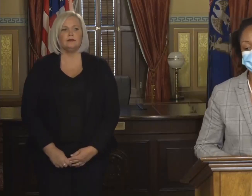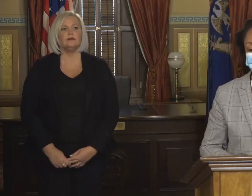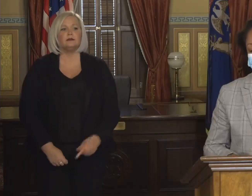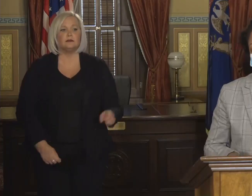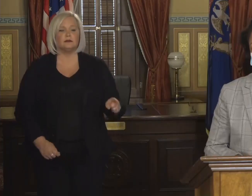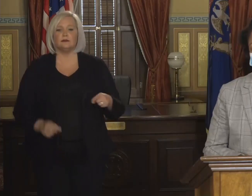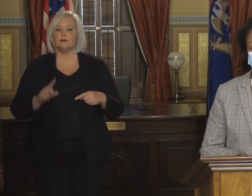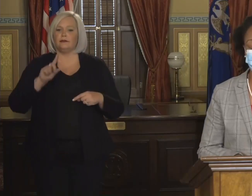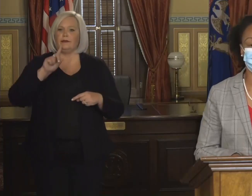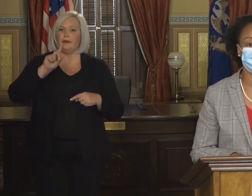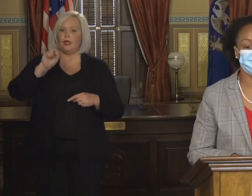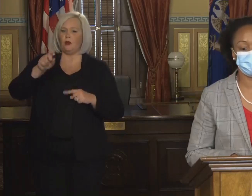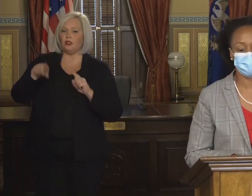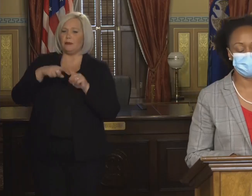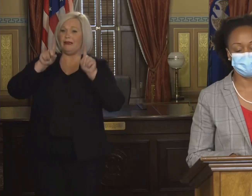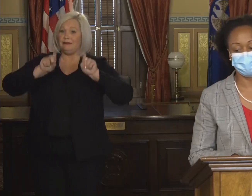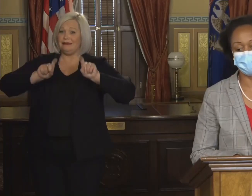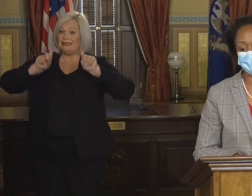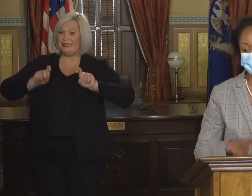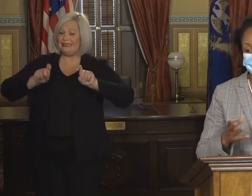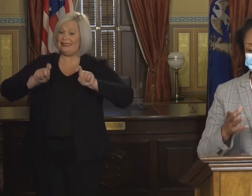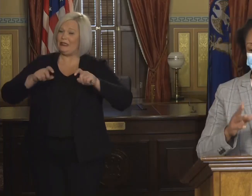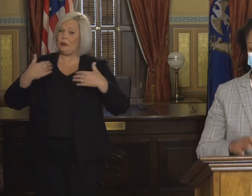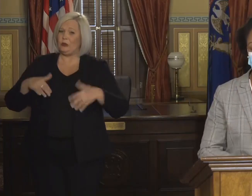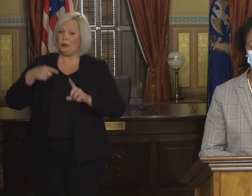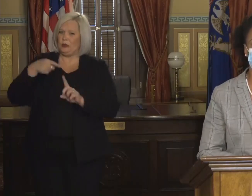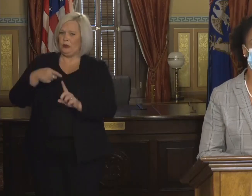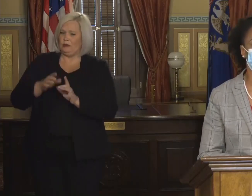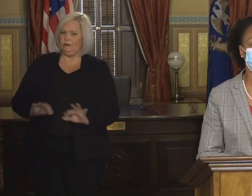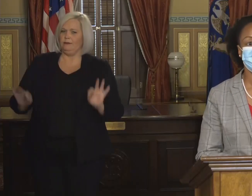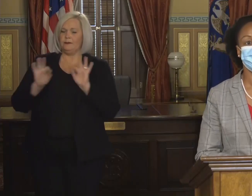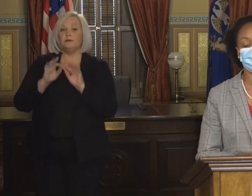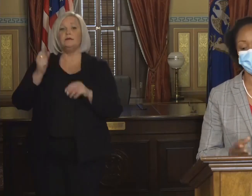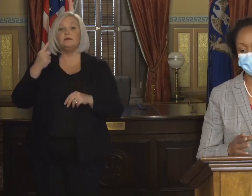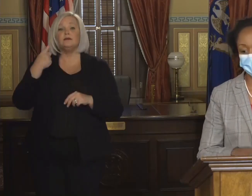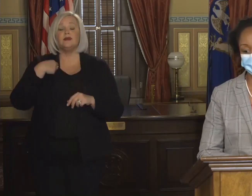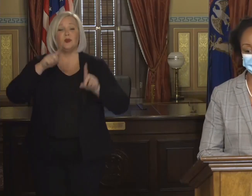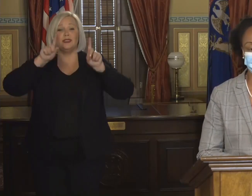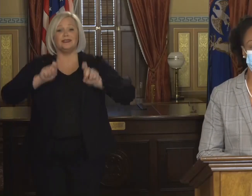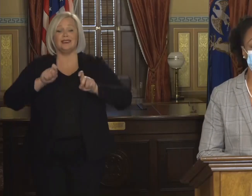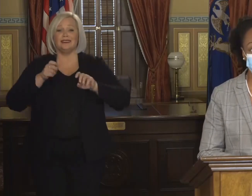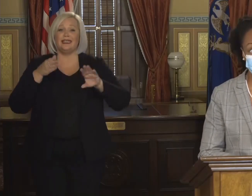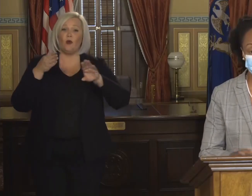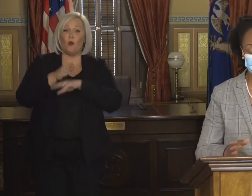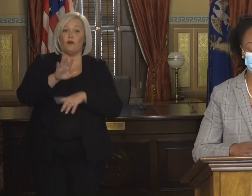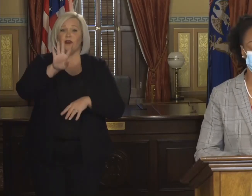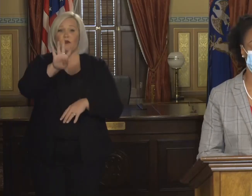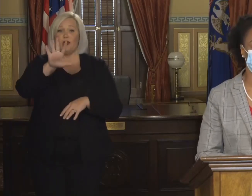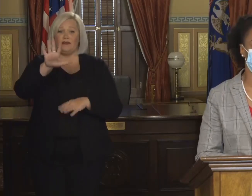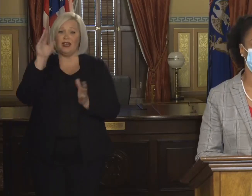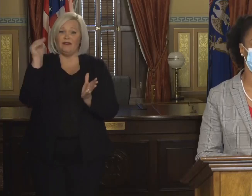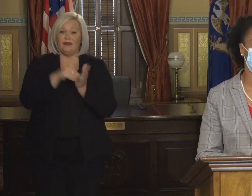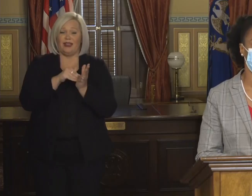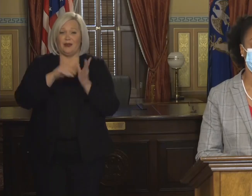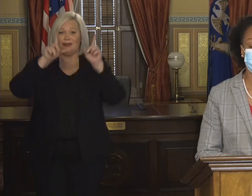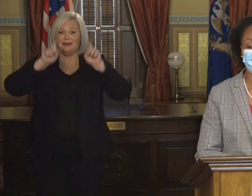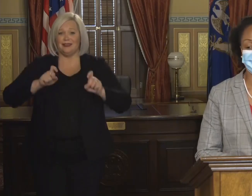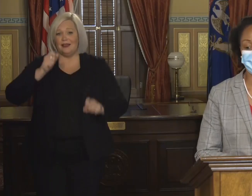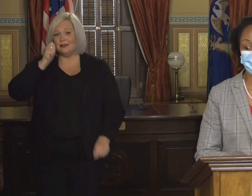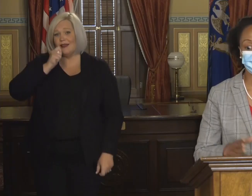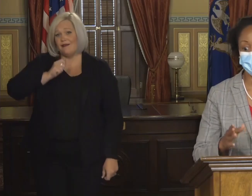Yeah, the question of testing is really a concern. As I said, we're testing now over 45,000 diagnostic tests